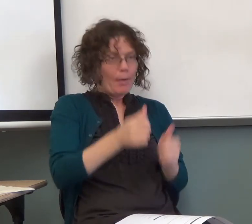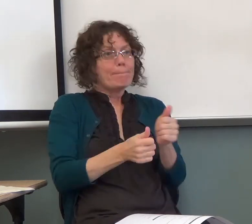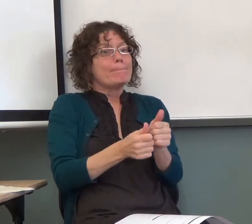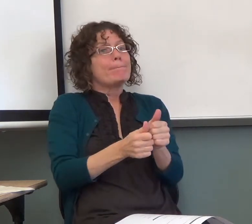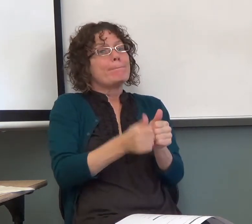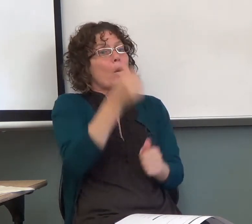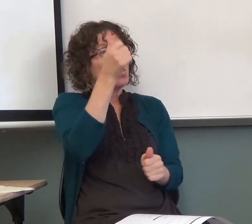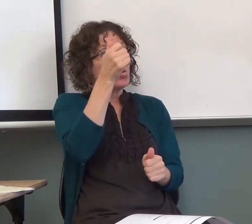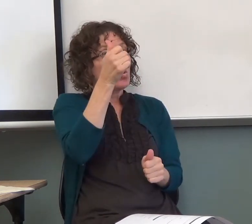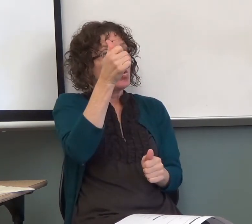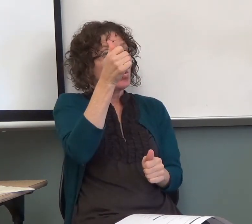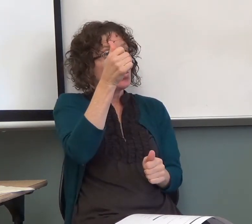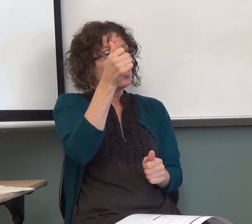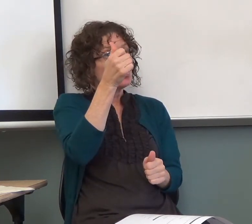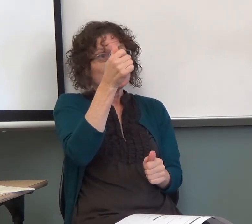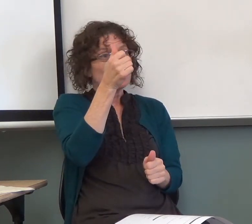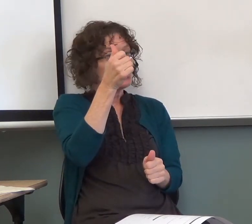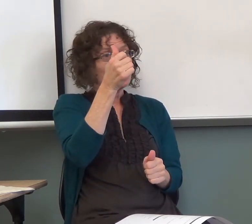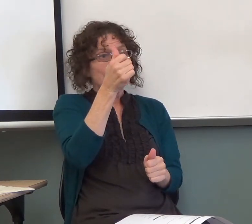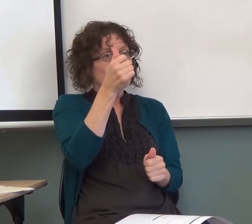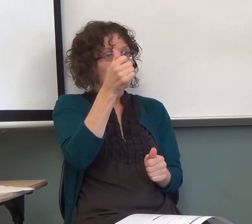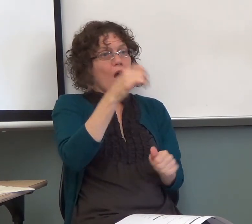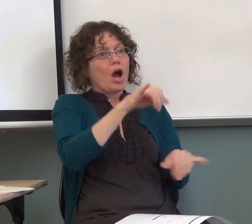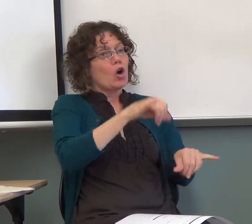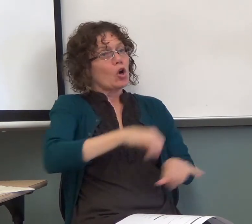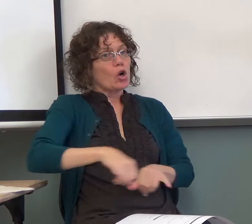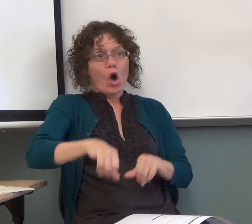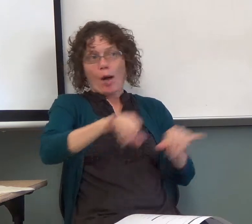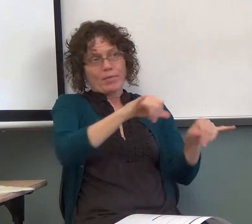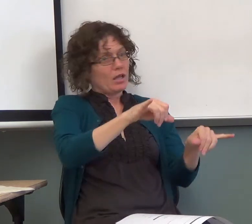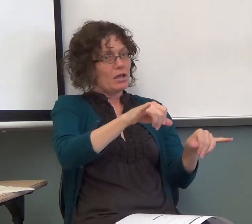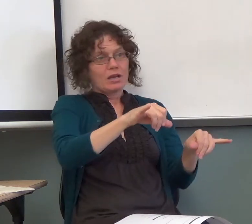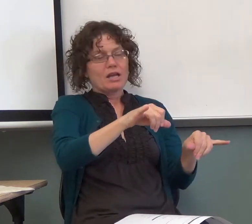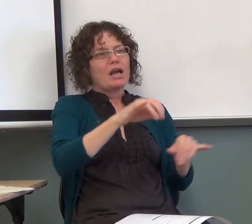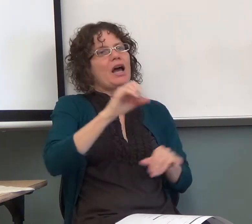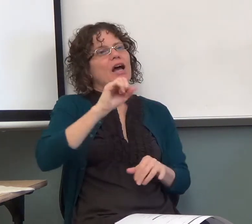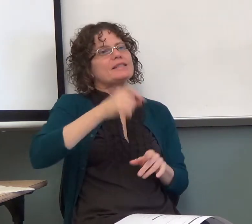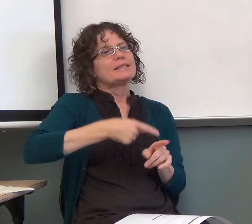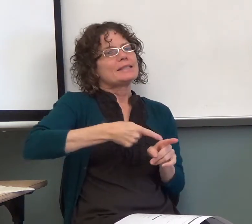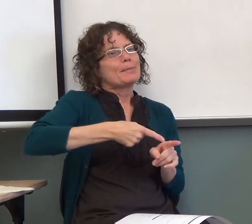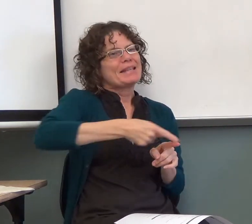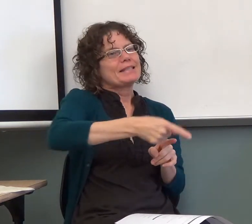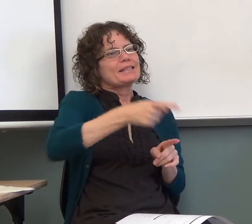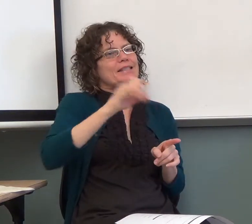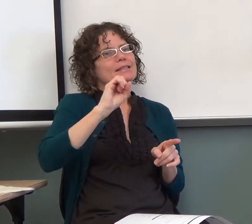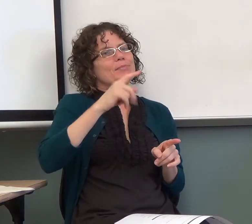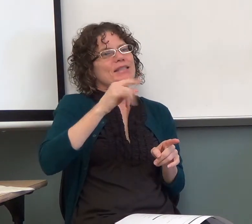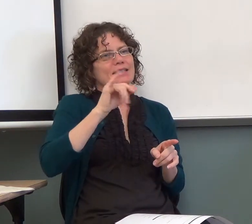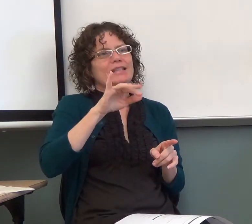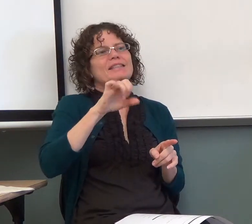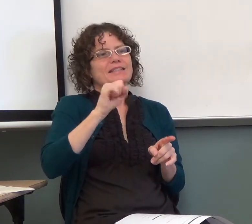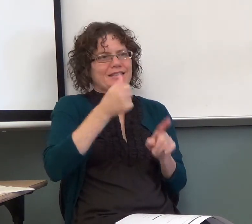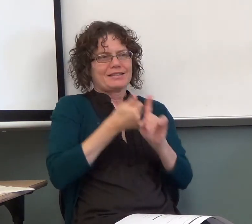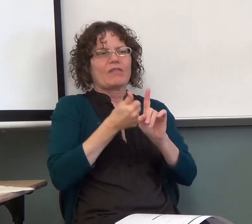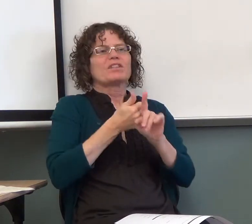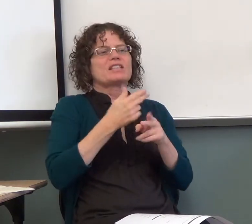No. Common? No. No. Species? Yeah. Yes, that's a noun. Species